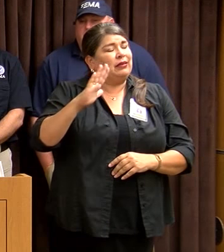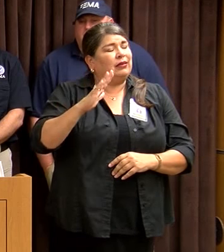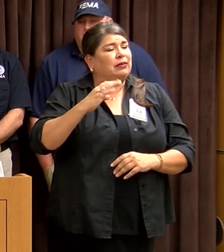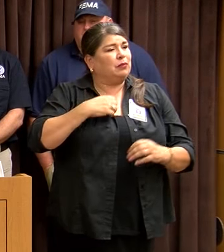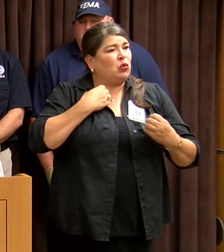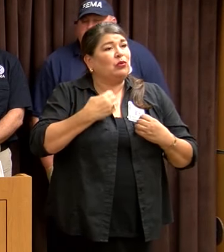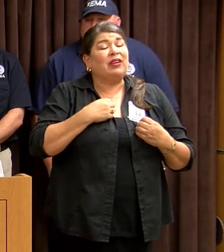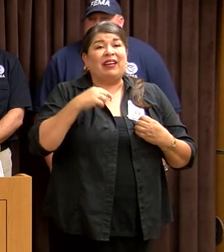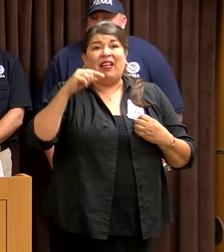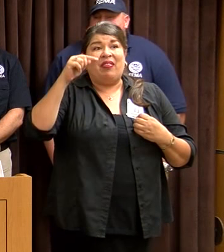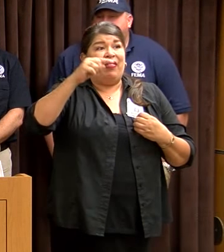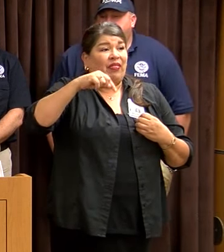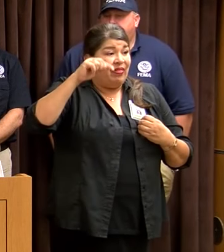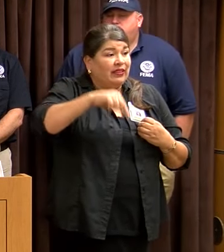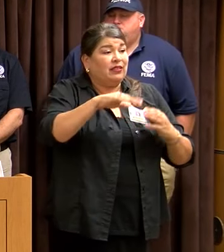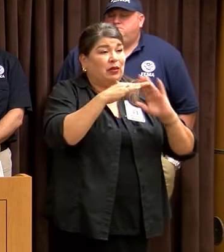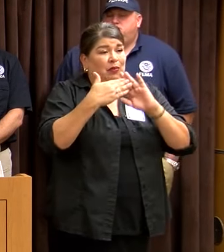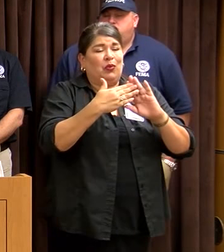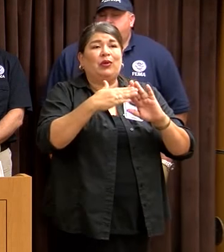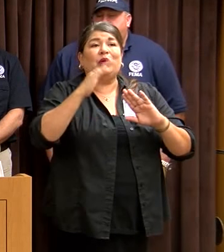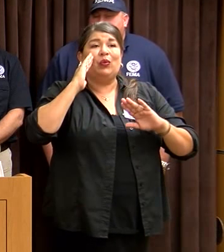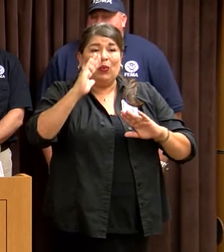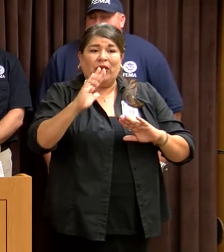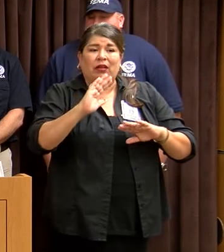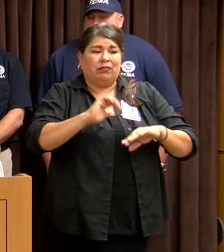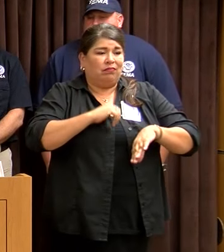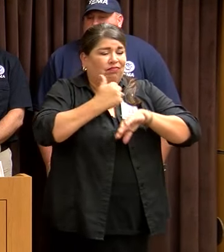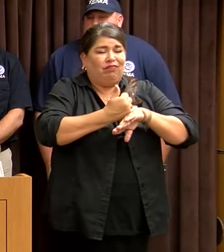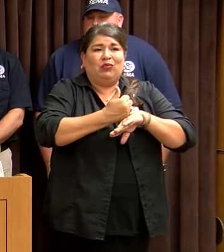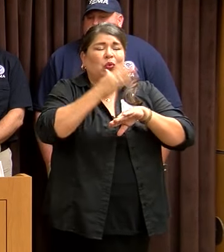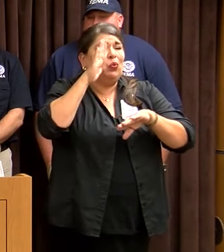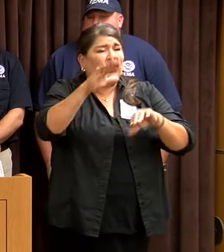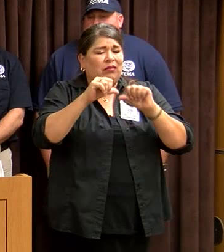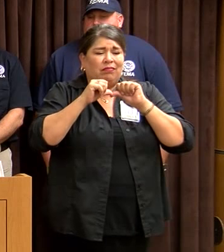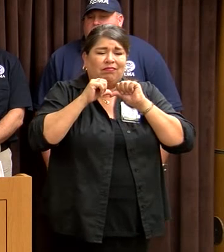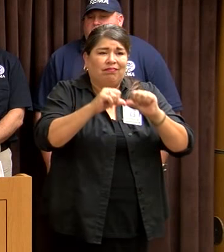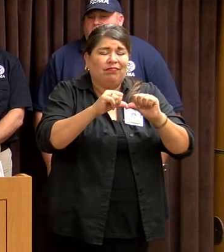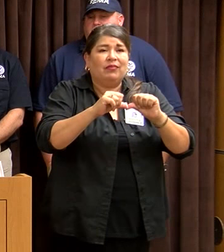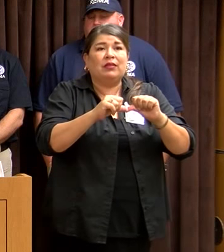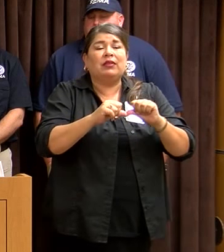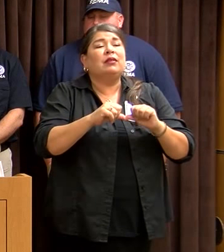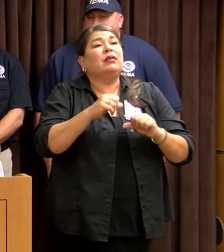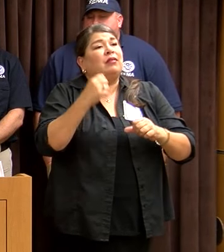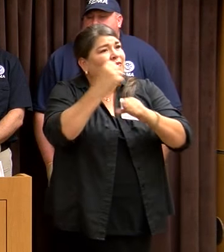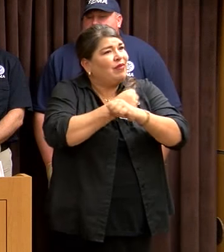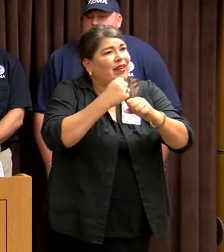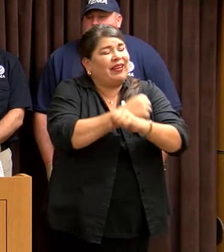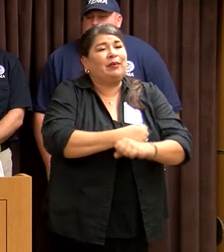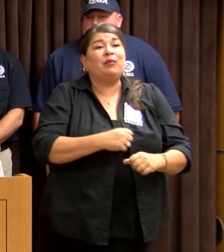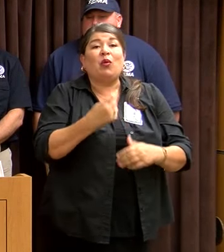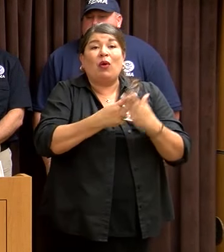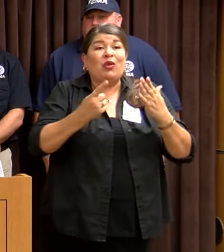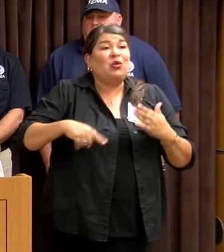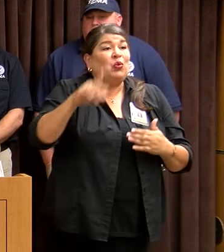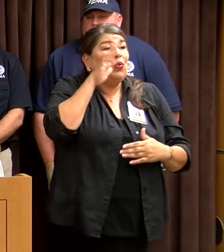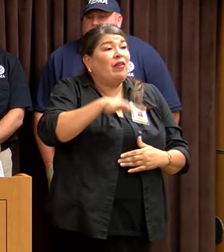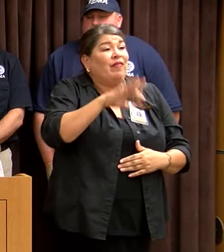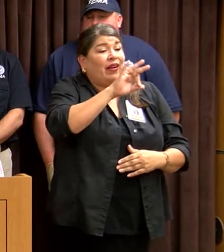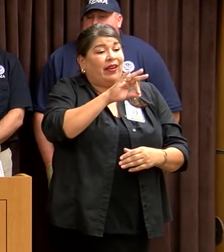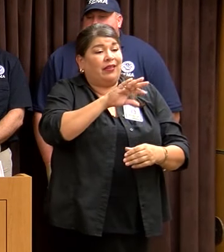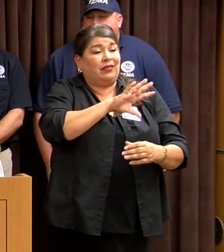is going to come back. This community is going to be resilient. What you are going to find in the ashes of this fire is